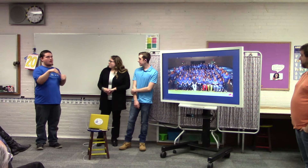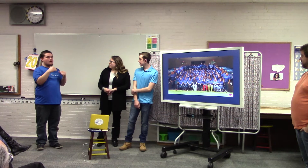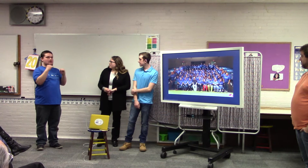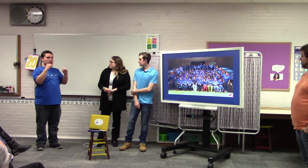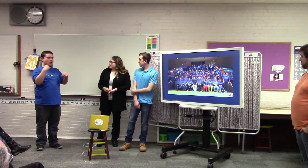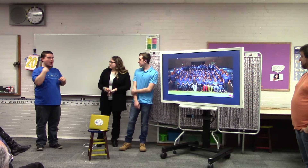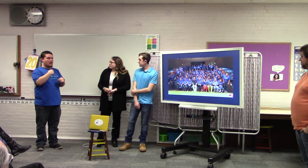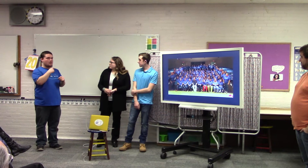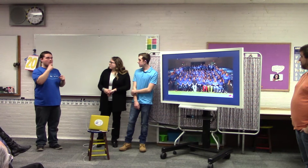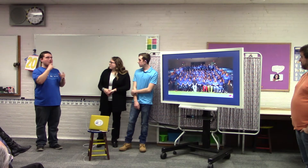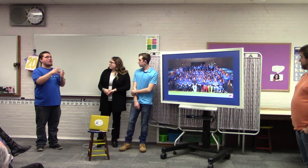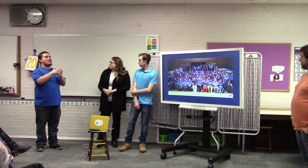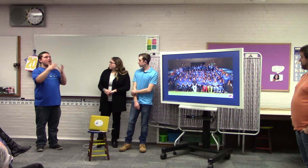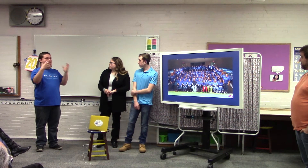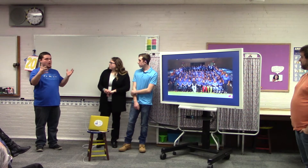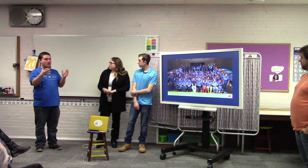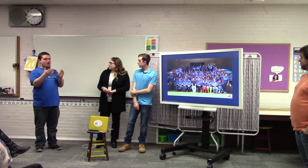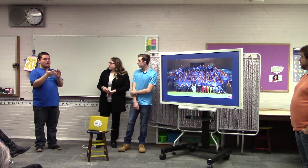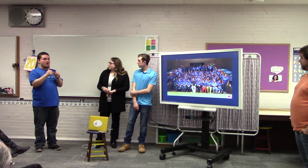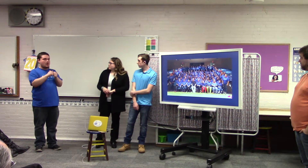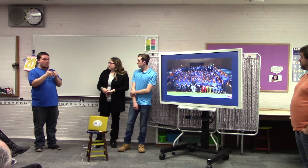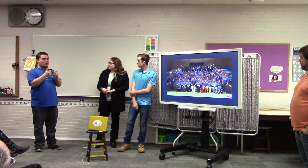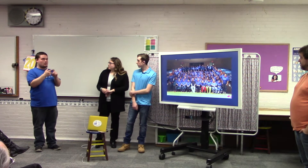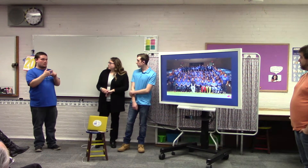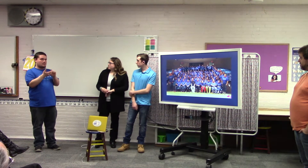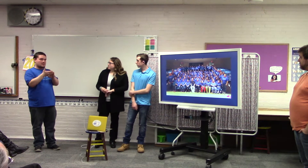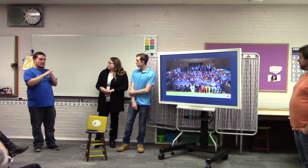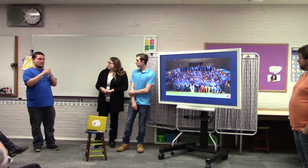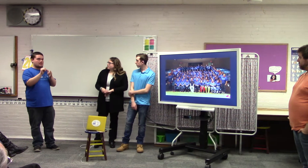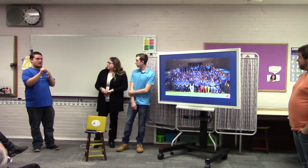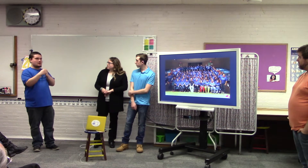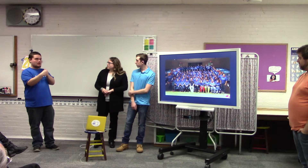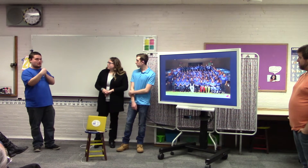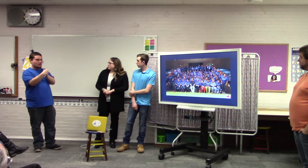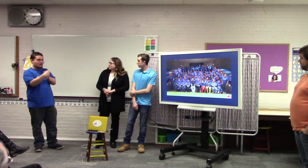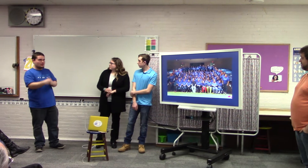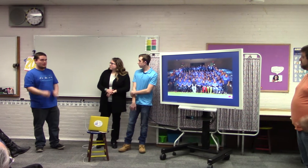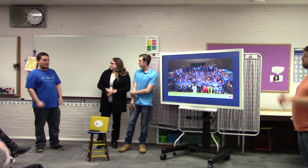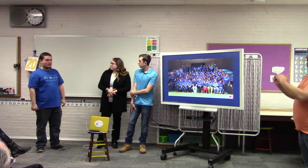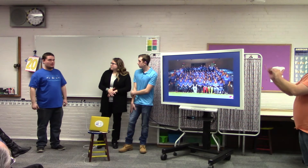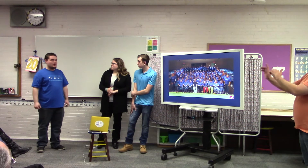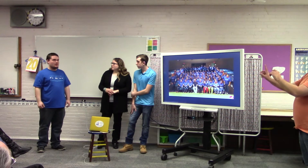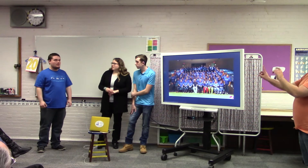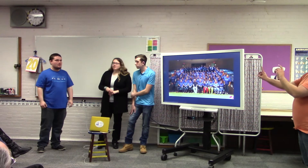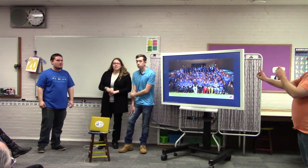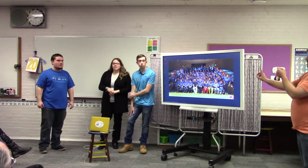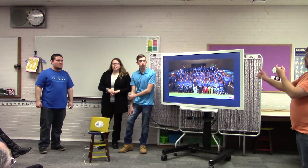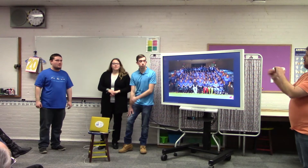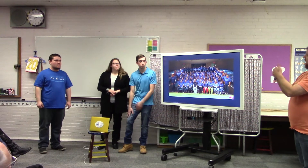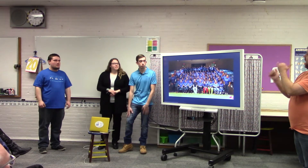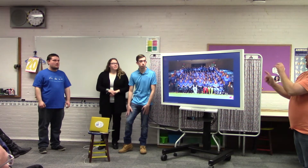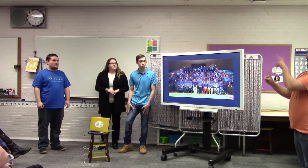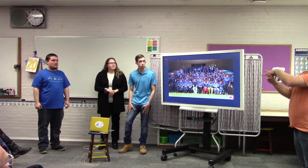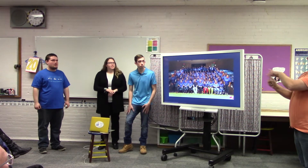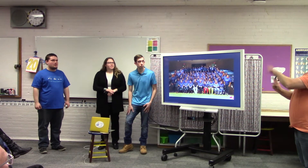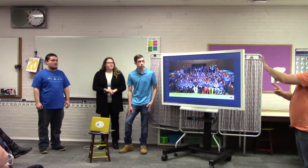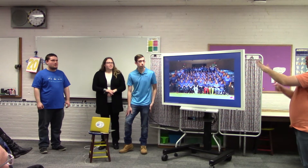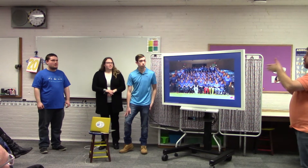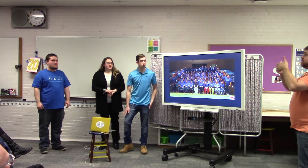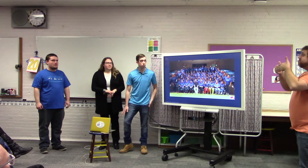learned that and honestly, just seeing their experience, that helped me become a better leader. But how does that